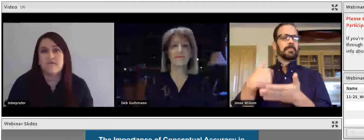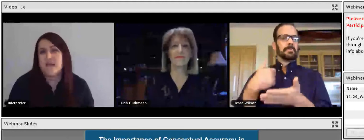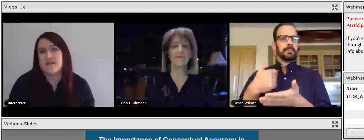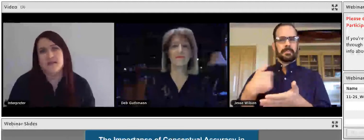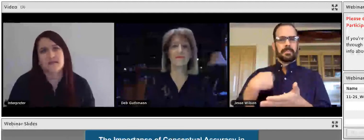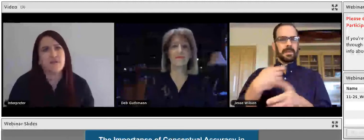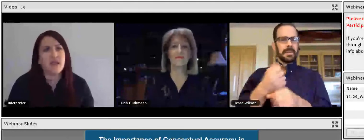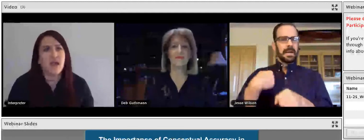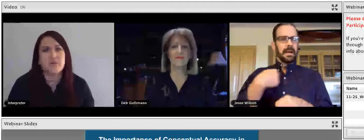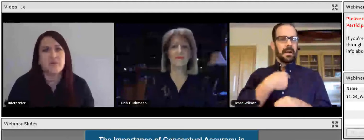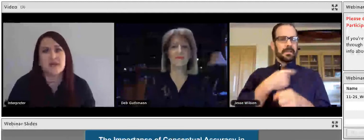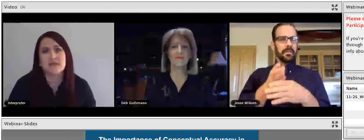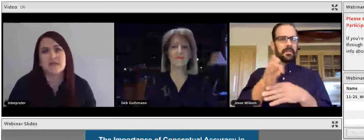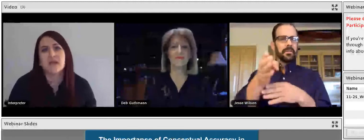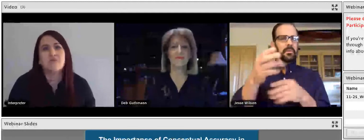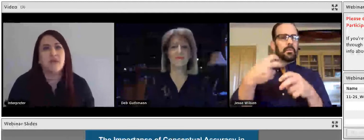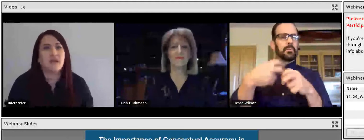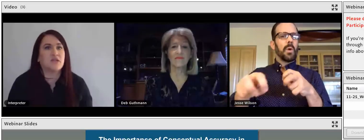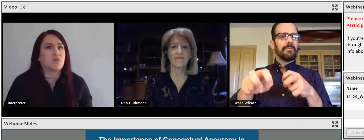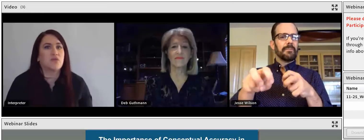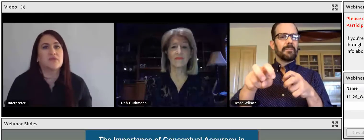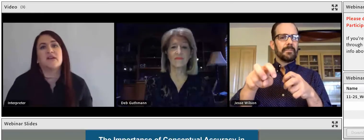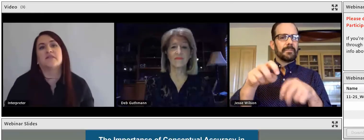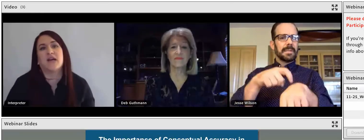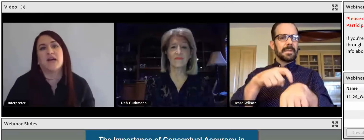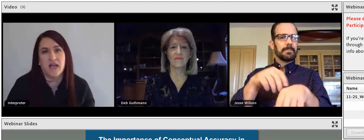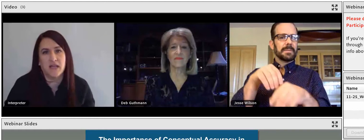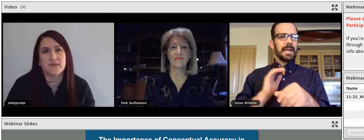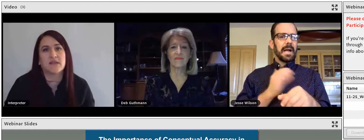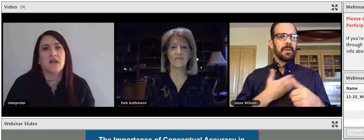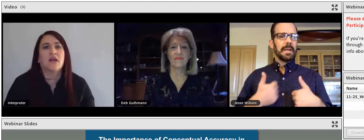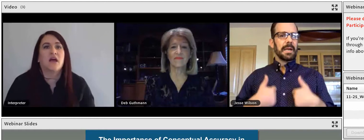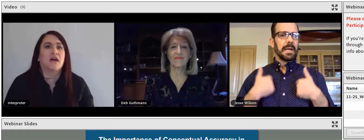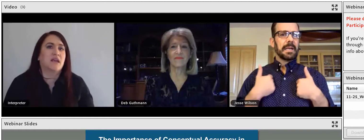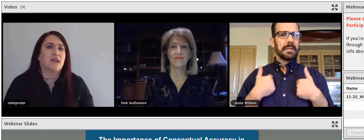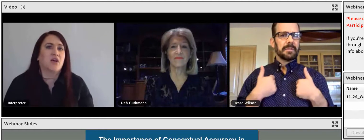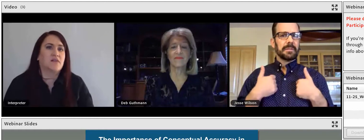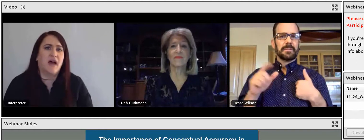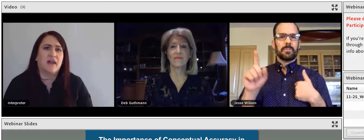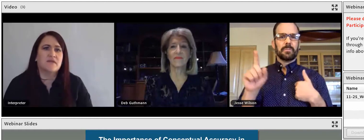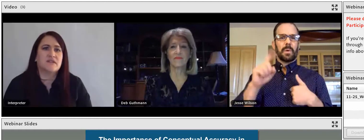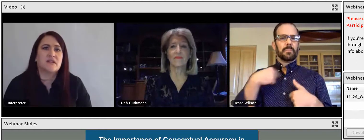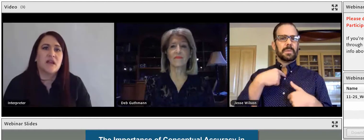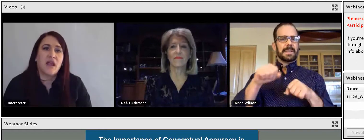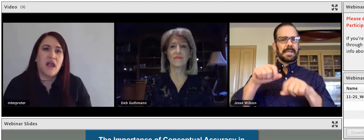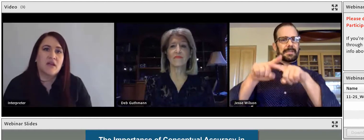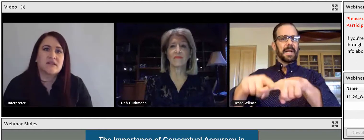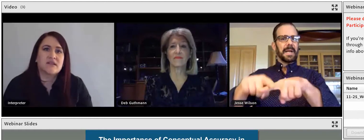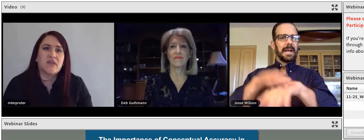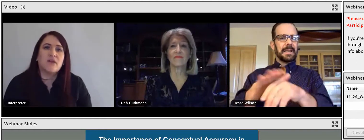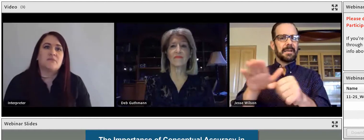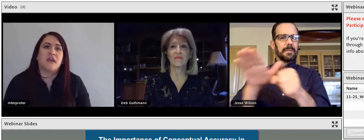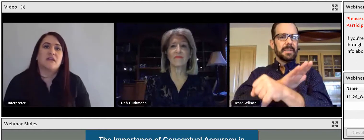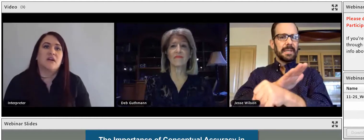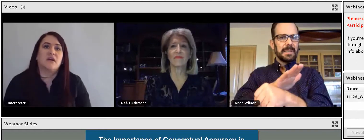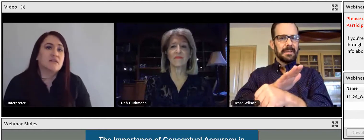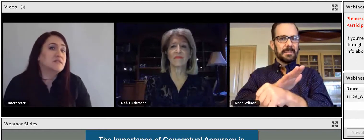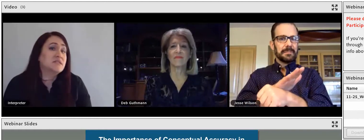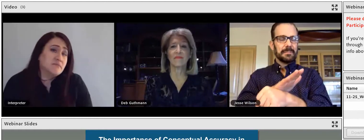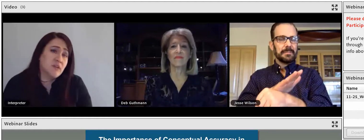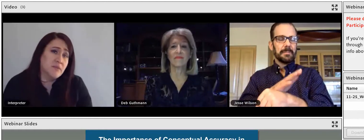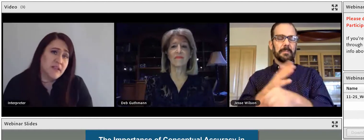So something that you have faith in, something that helps us make it through those tough times in our lives, and something that we